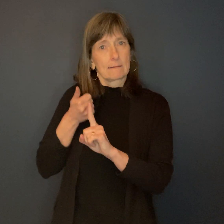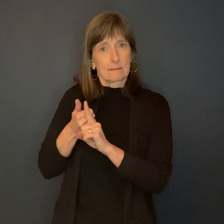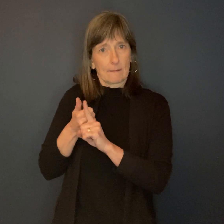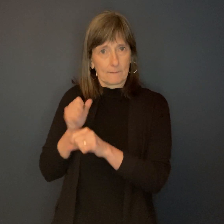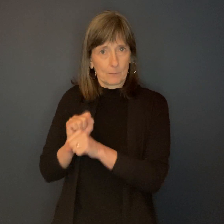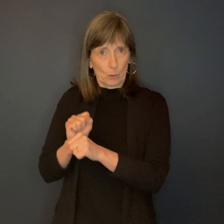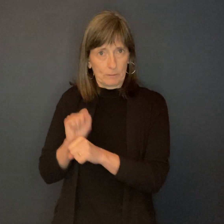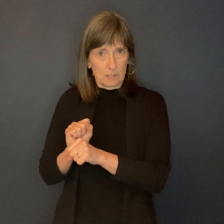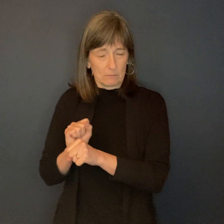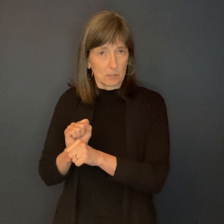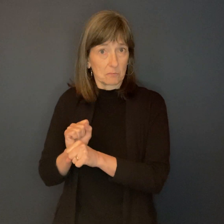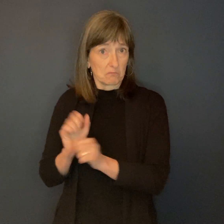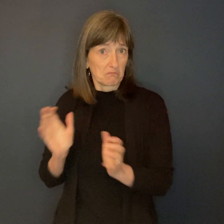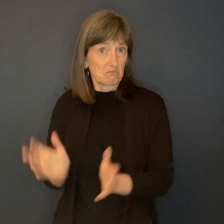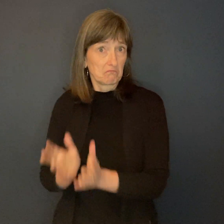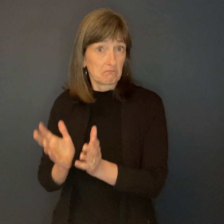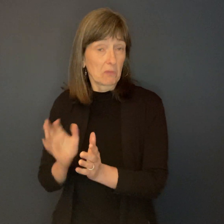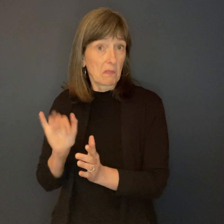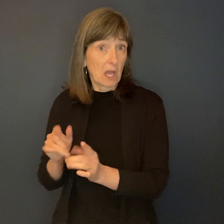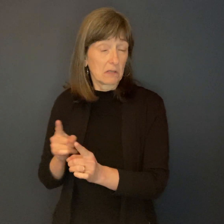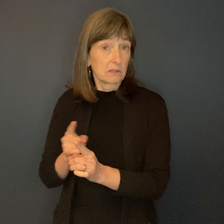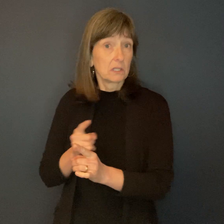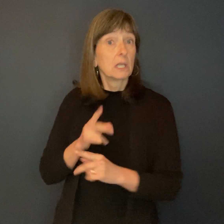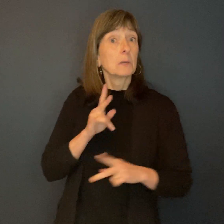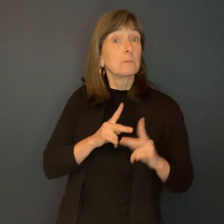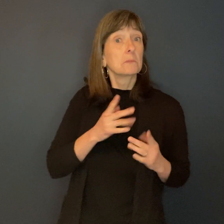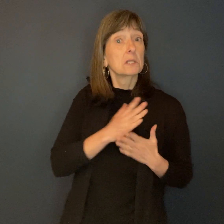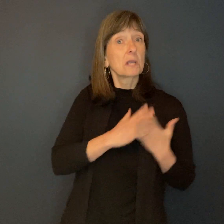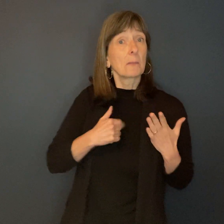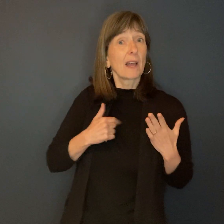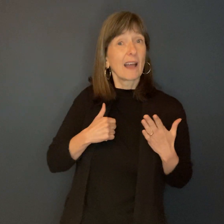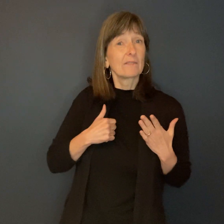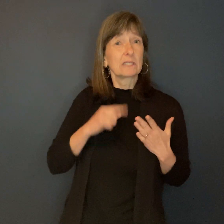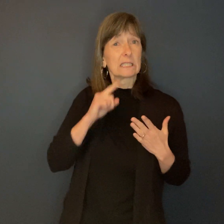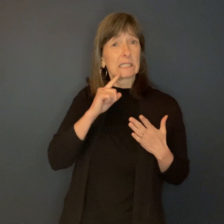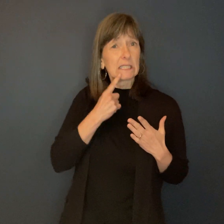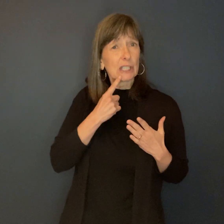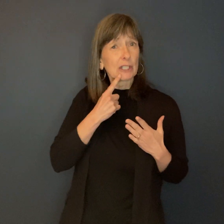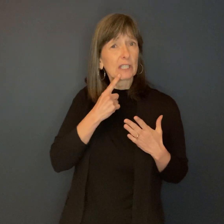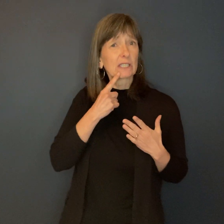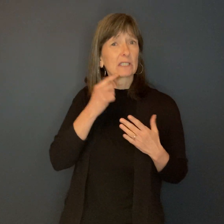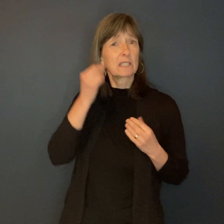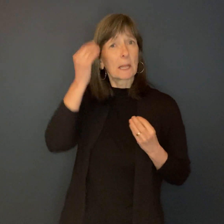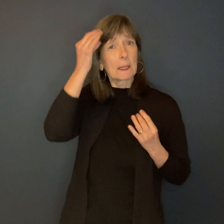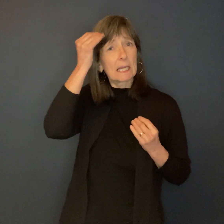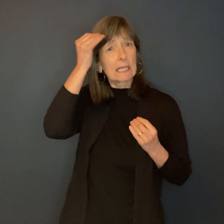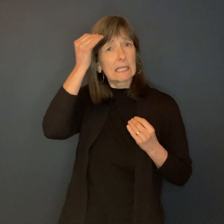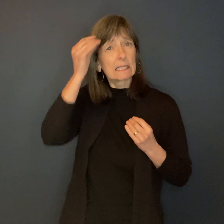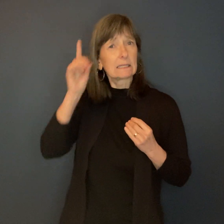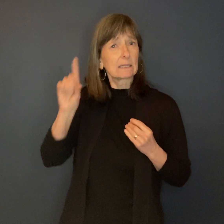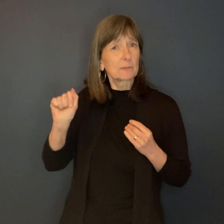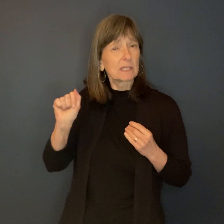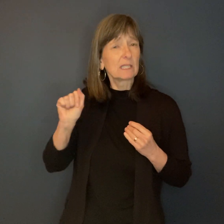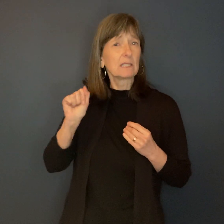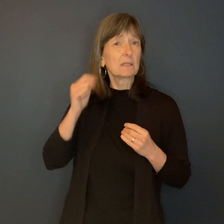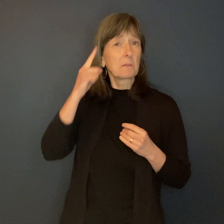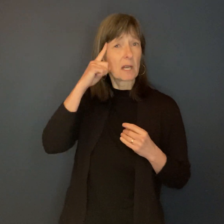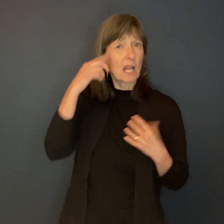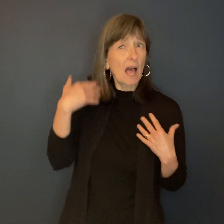that people who had significant intellectual disabilities or cognitive disabilities or mental health issues or